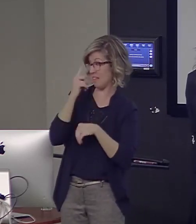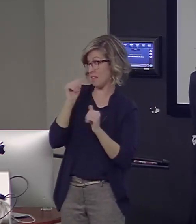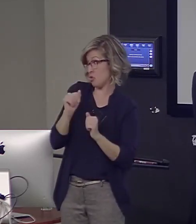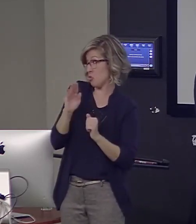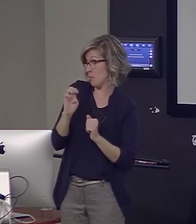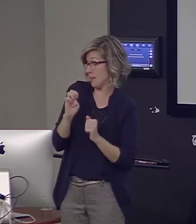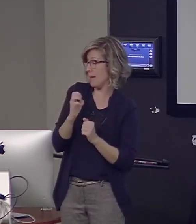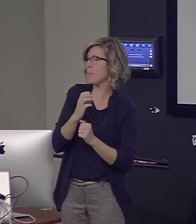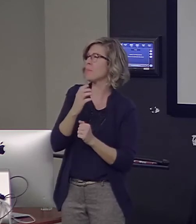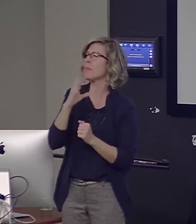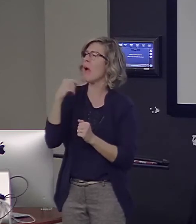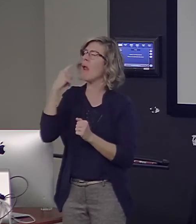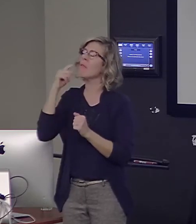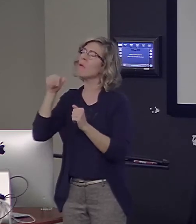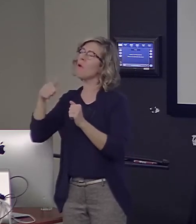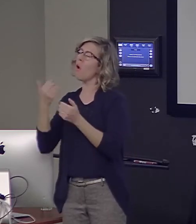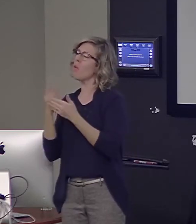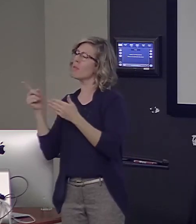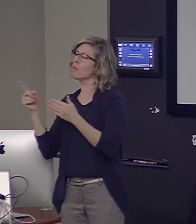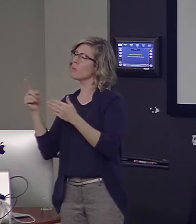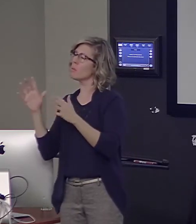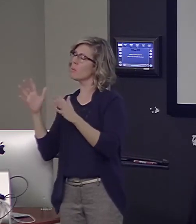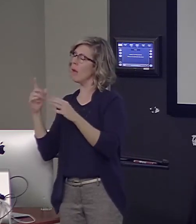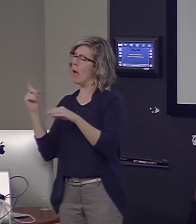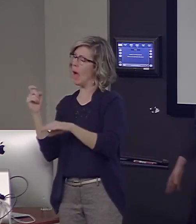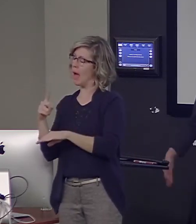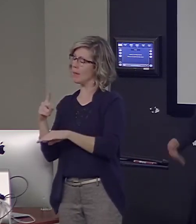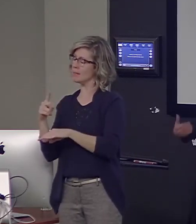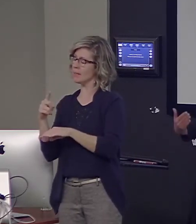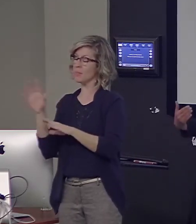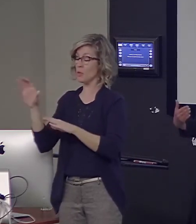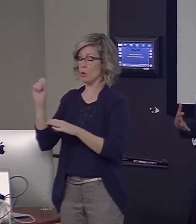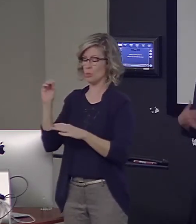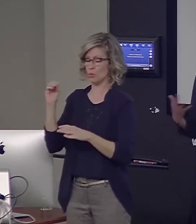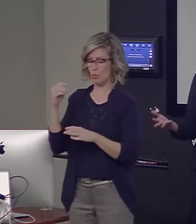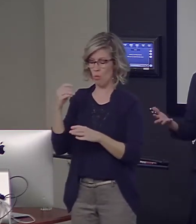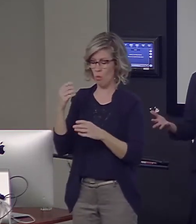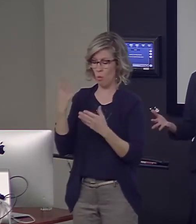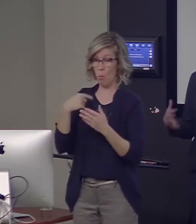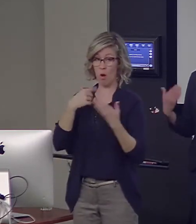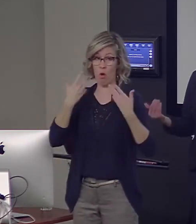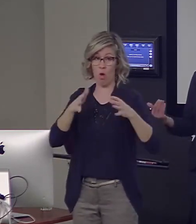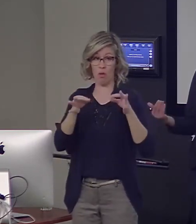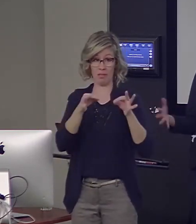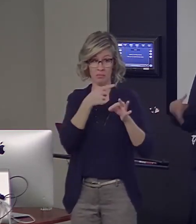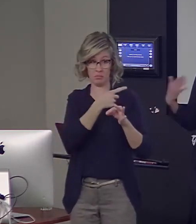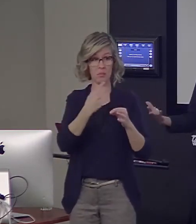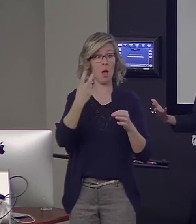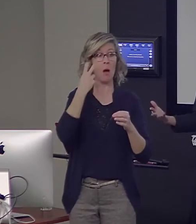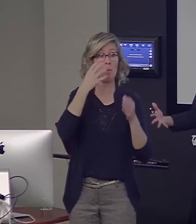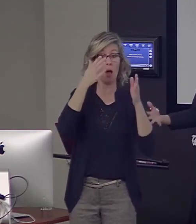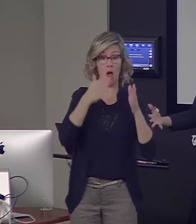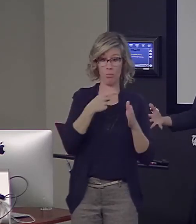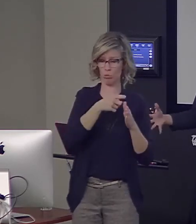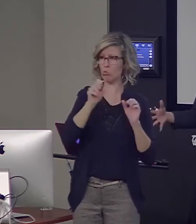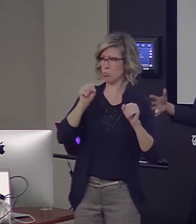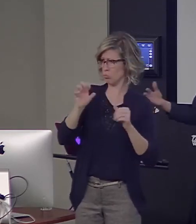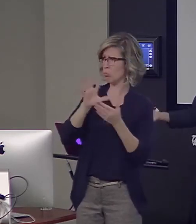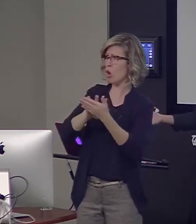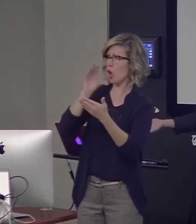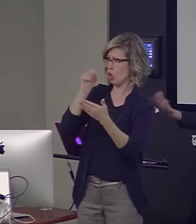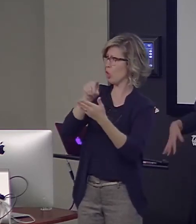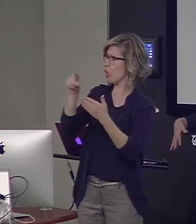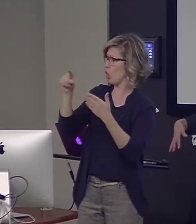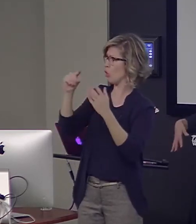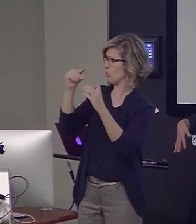you're asking is, first of all, what I've told you is that a blind person learns these word meanings, but I